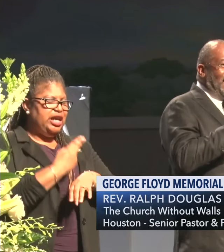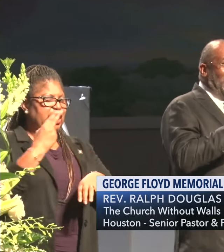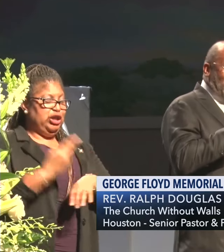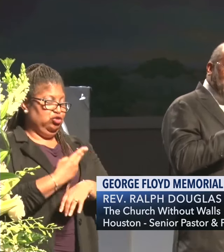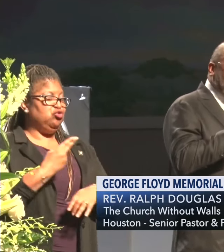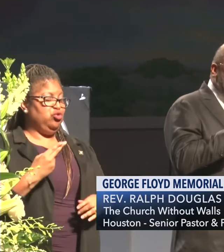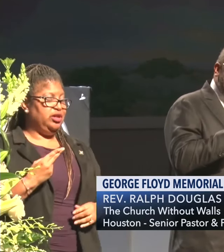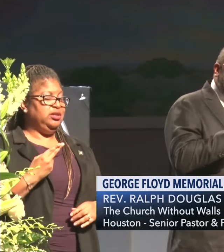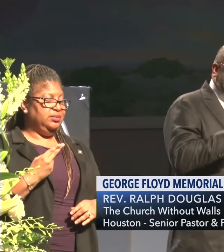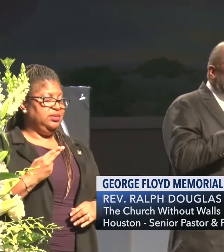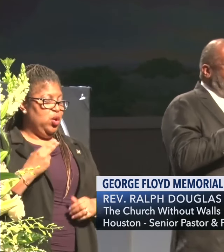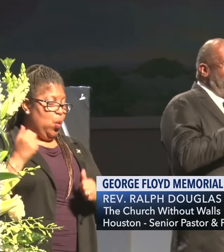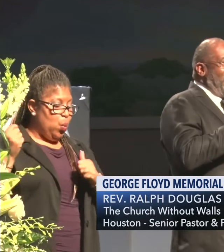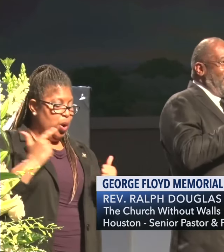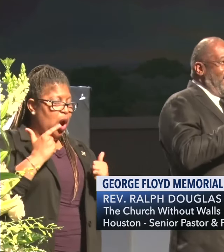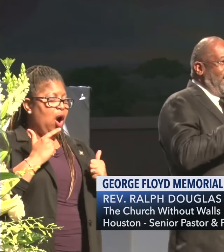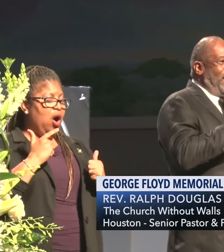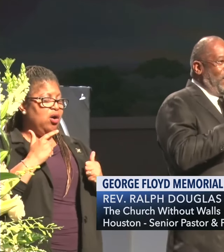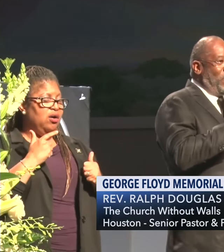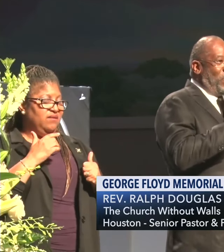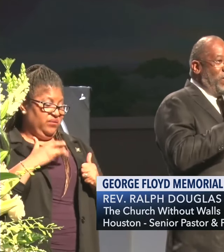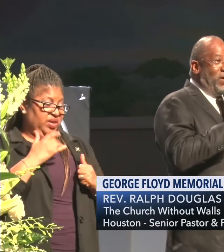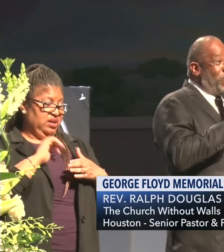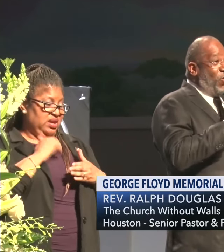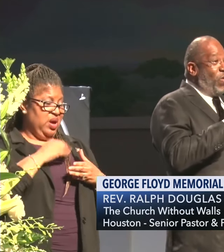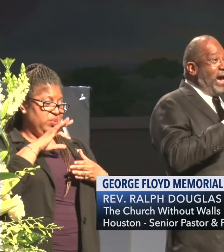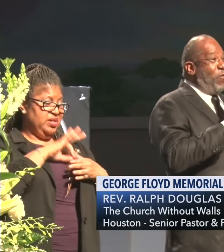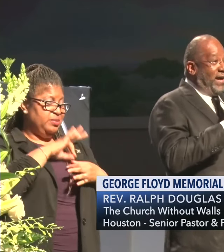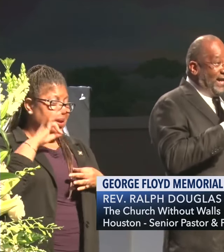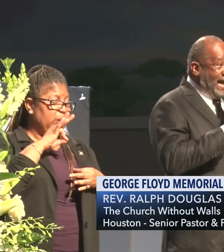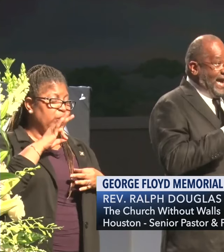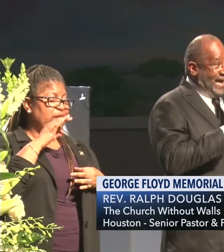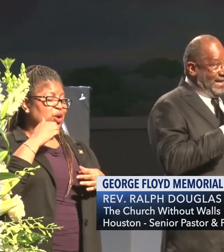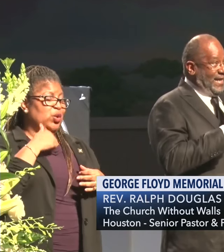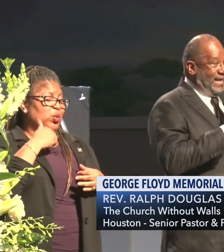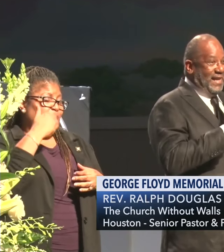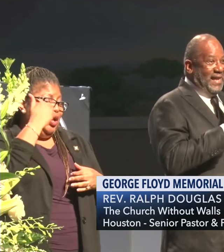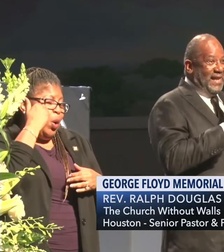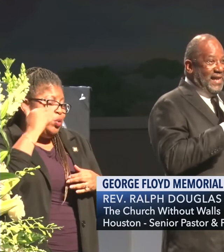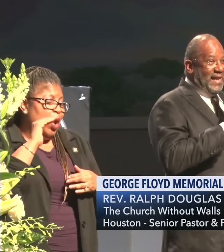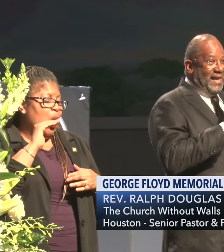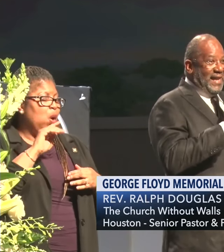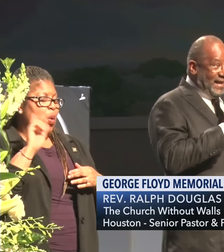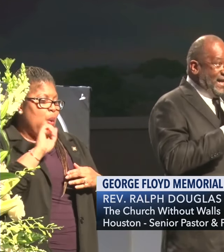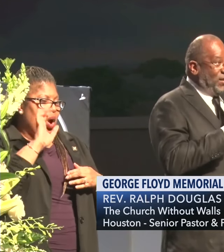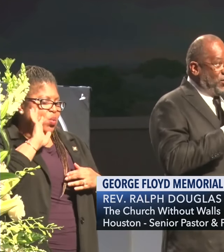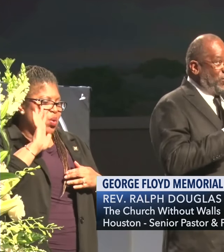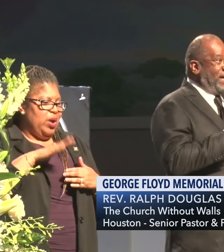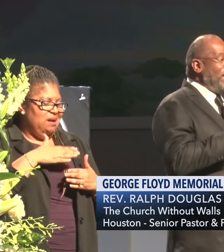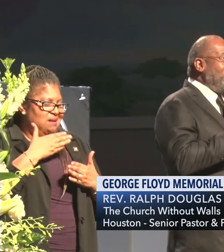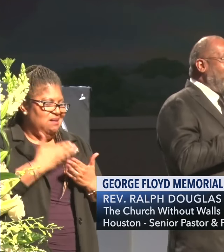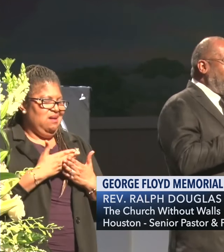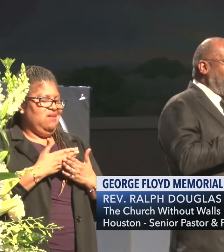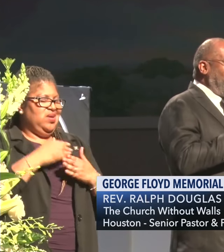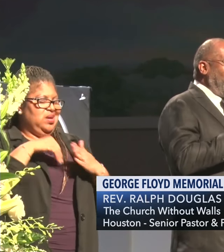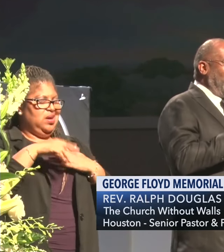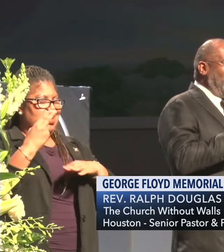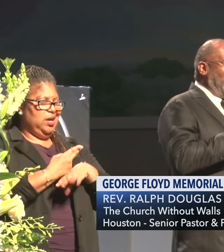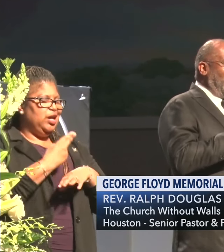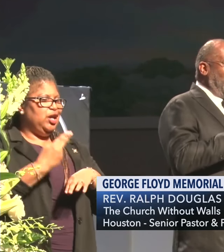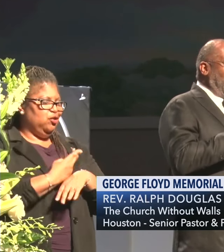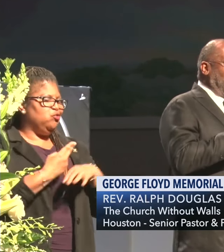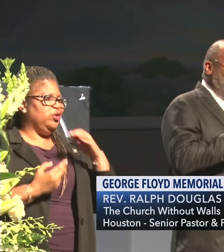begin in obscurity. We don't know where we'll land in history.